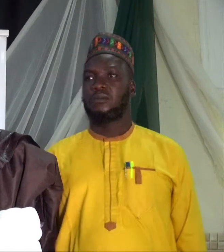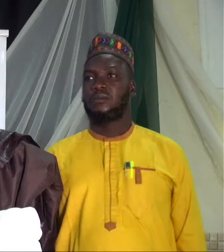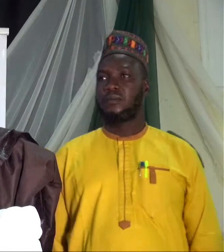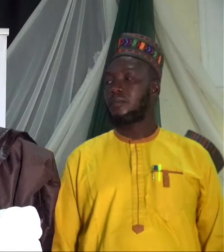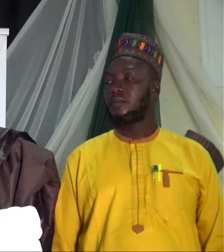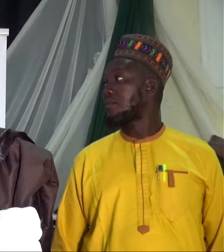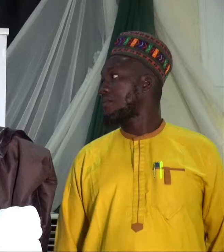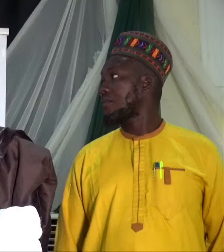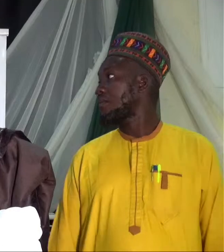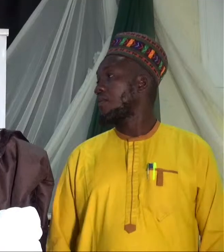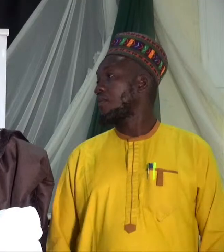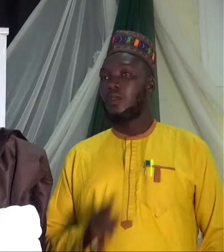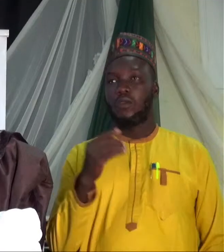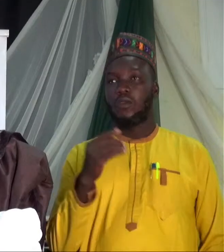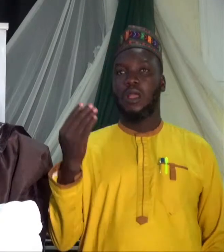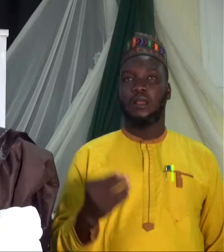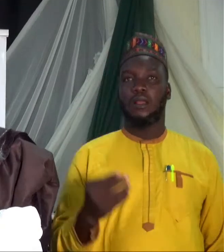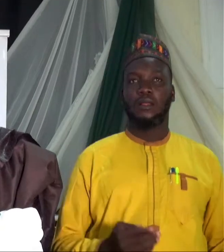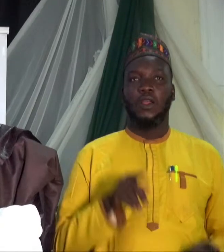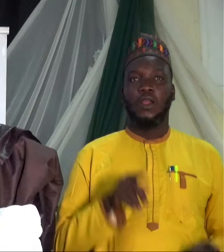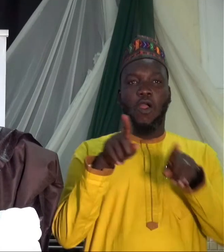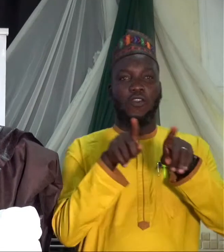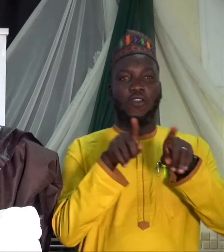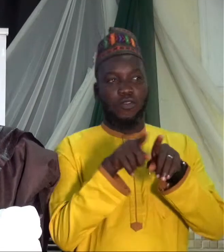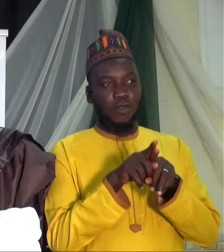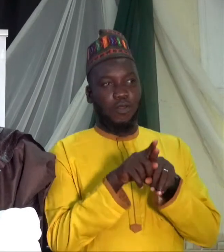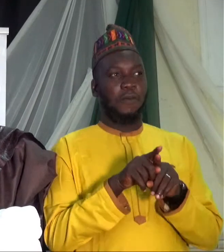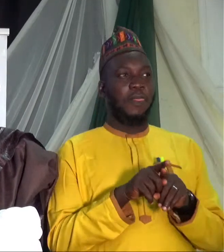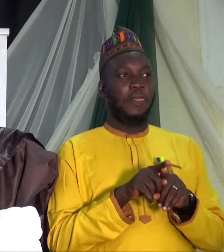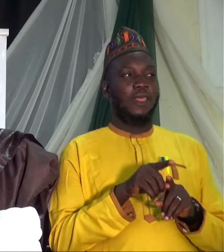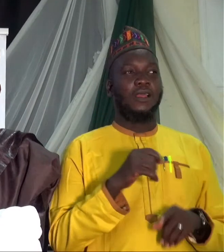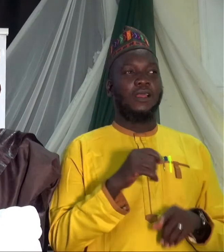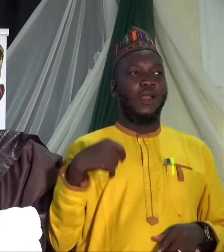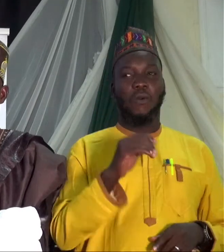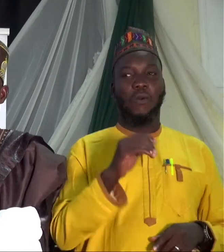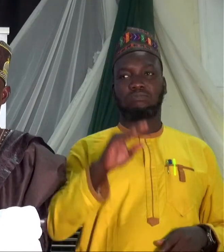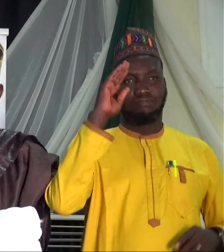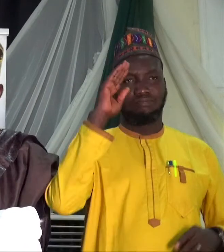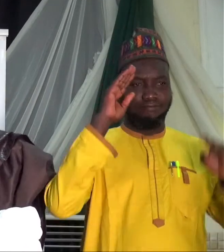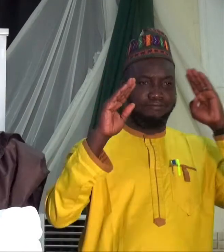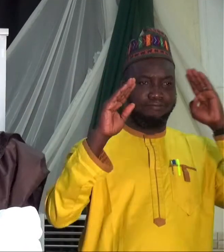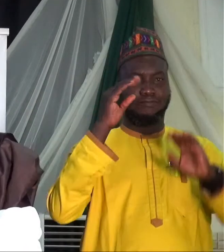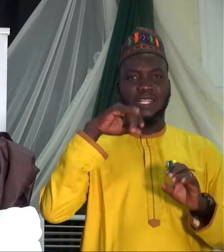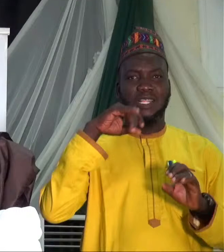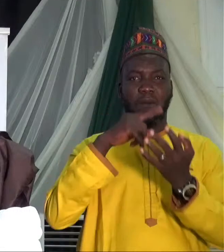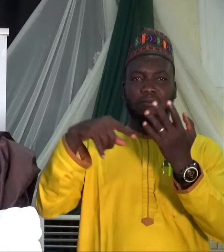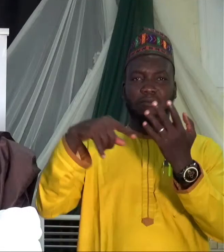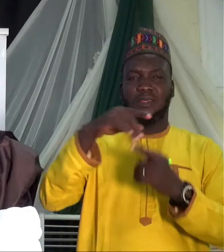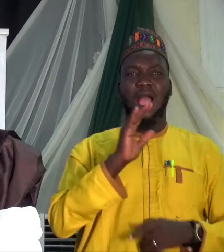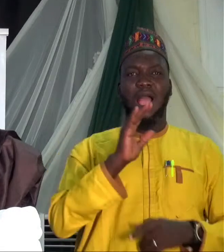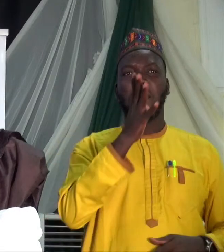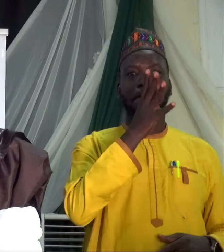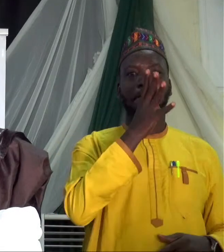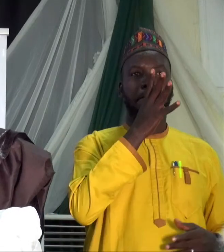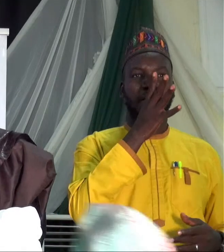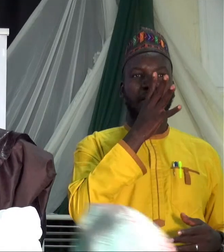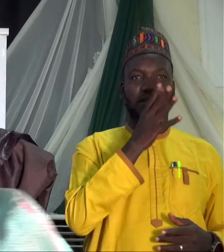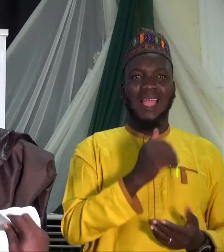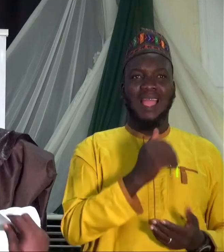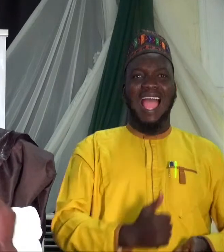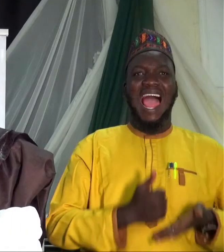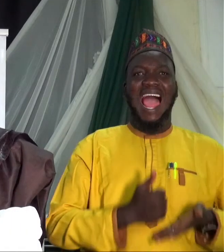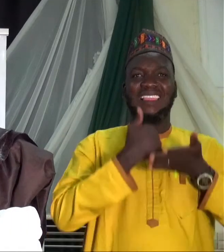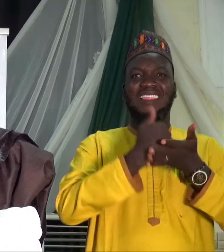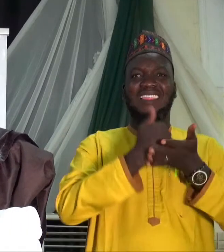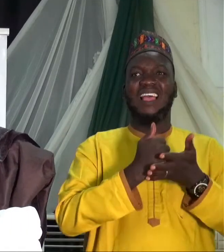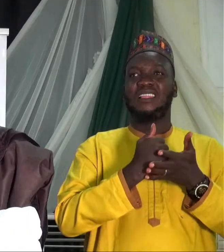are highly welcome, sir. Bakana ni Afi Aki Wasianiwa, Baba Wati Atoto Dalkon, Assistant Superintendent